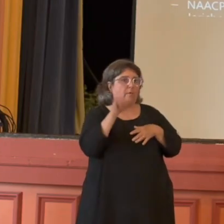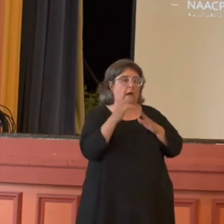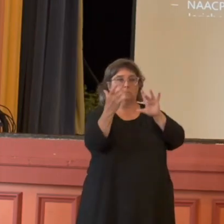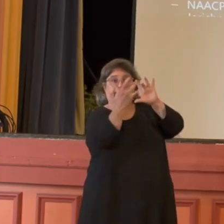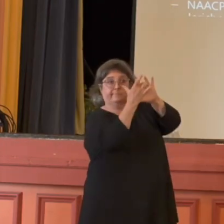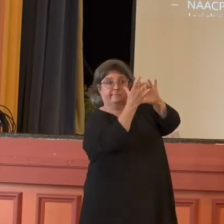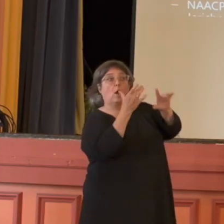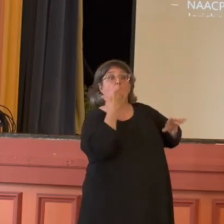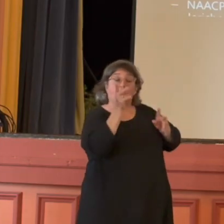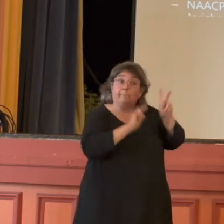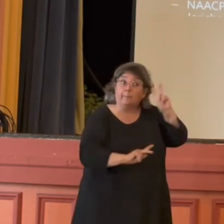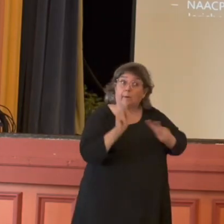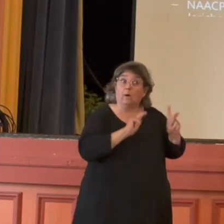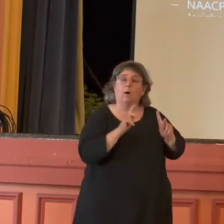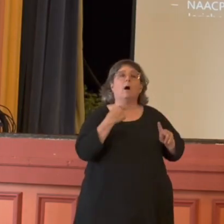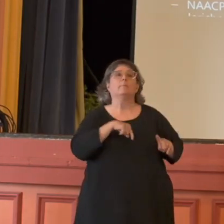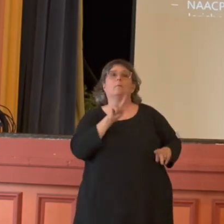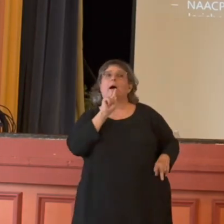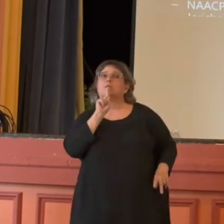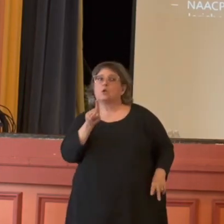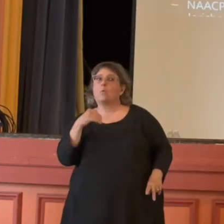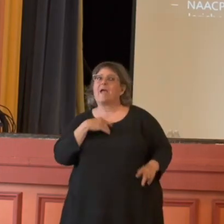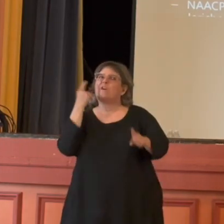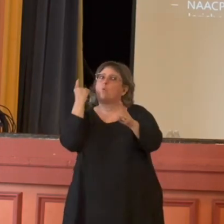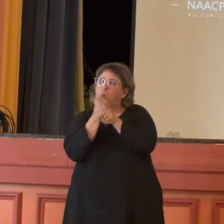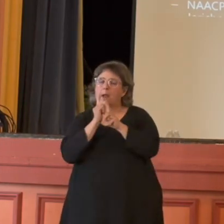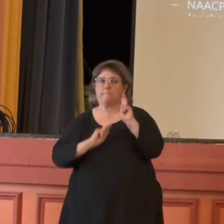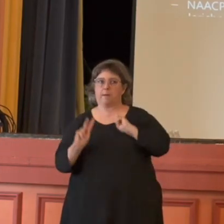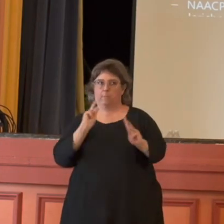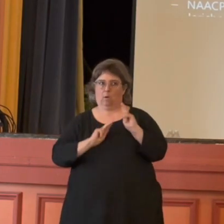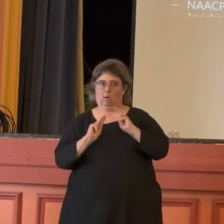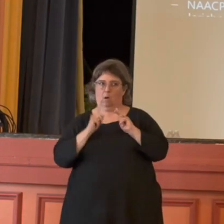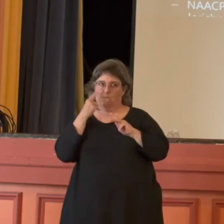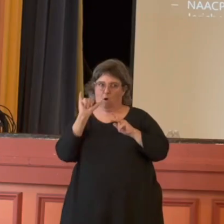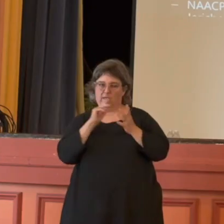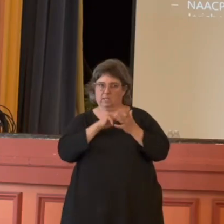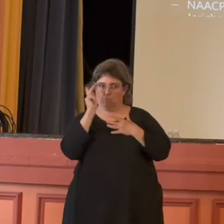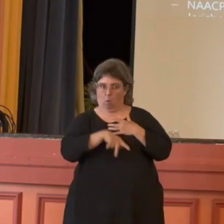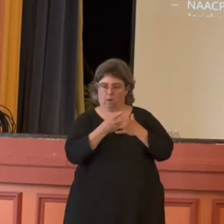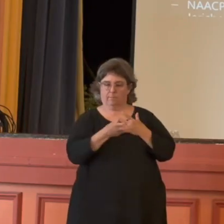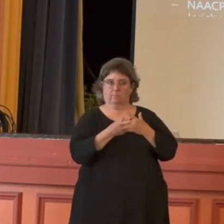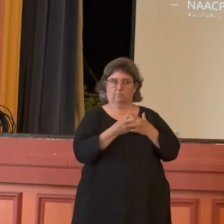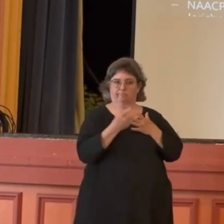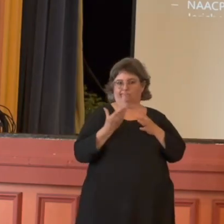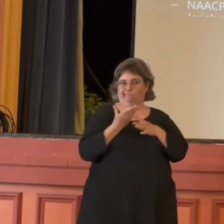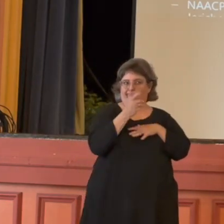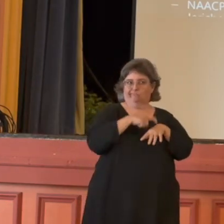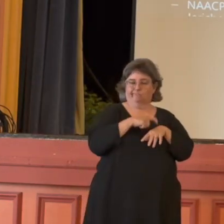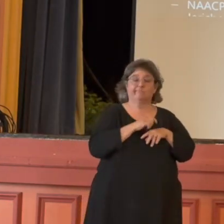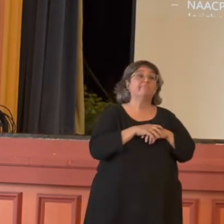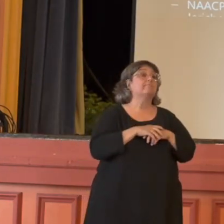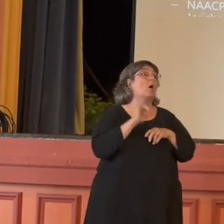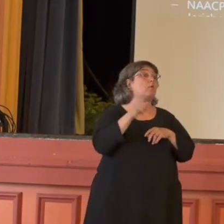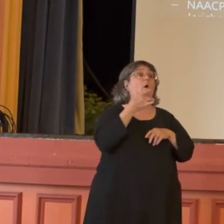out to a lot of good people, but we wanted to make sure that we had the right people that were for this particular program over the course of time. So these